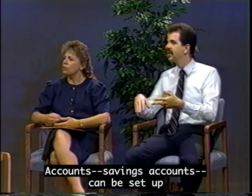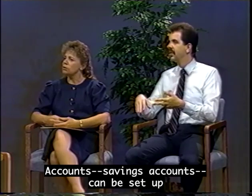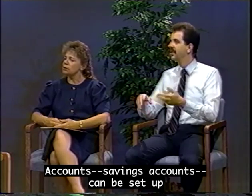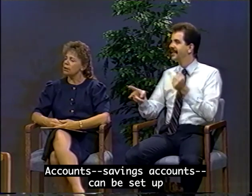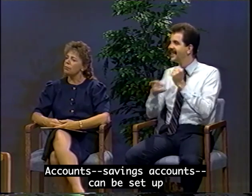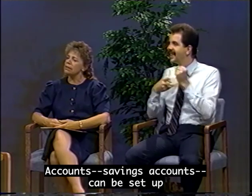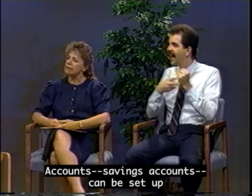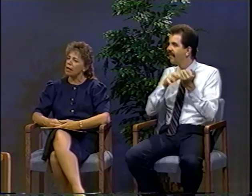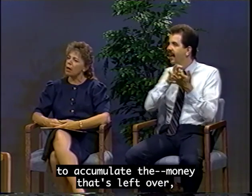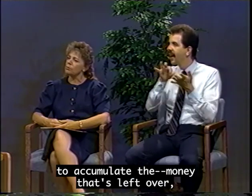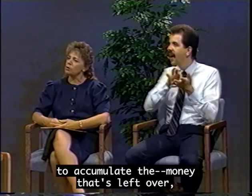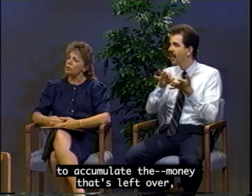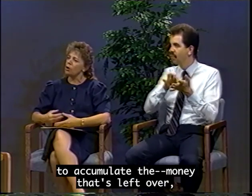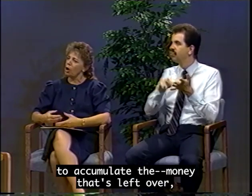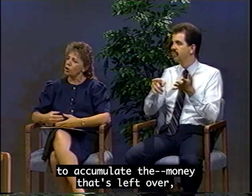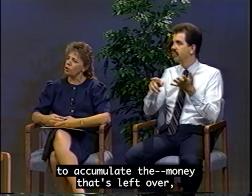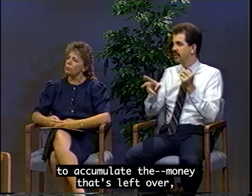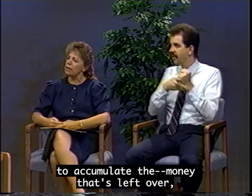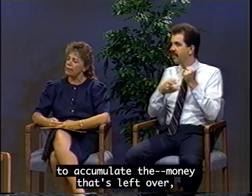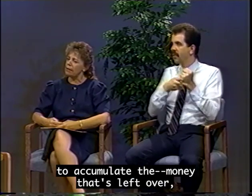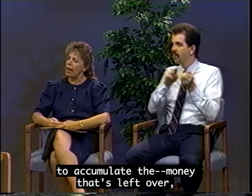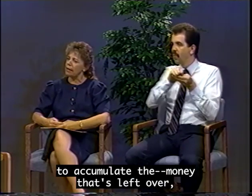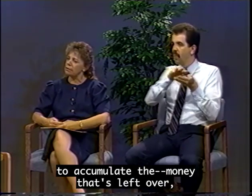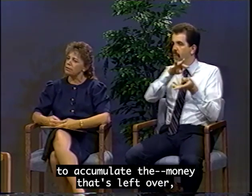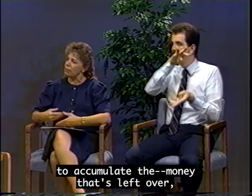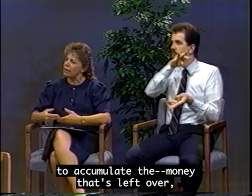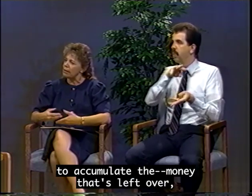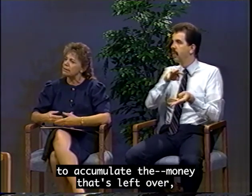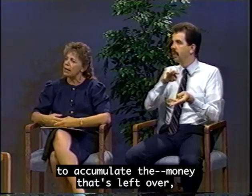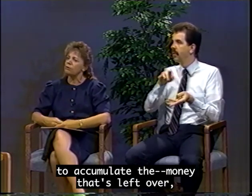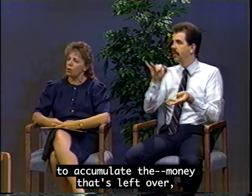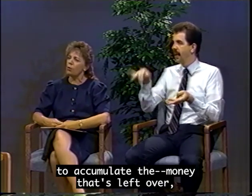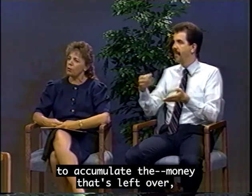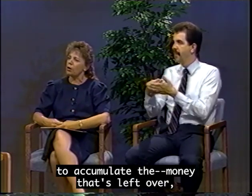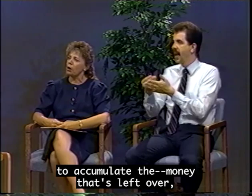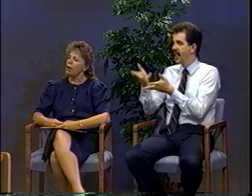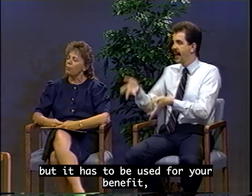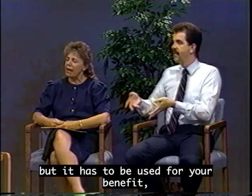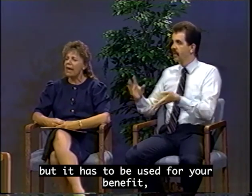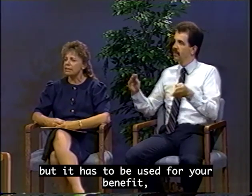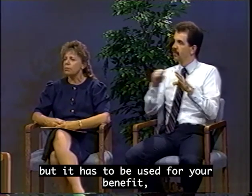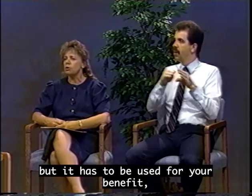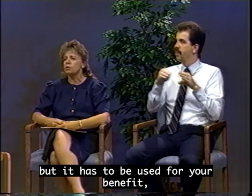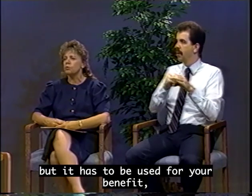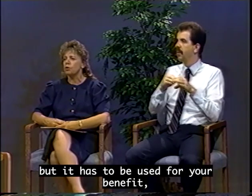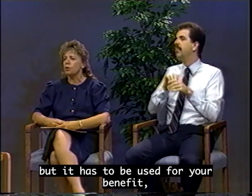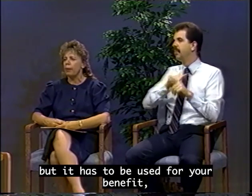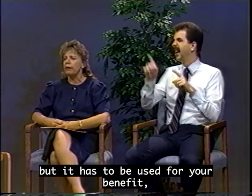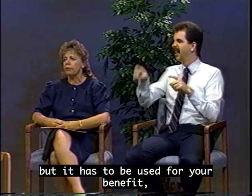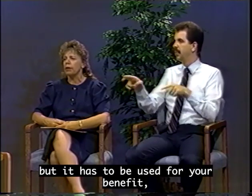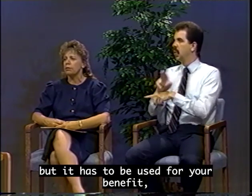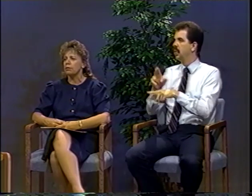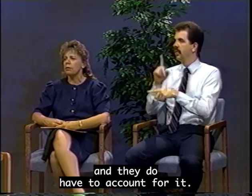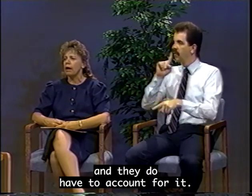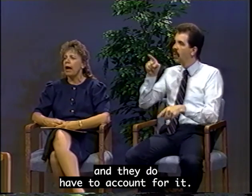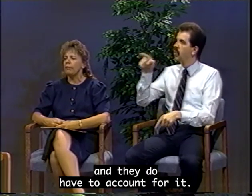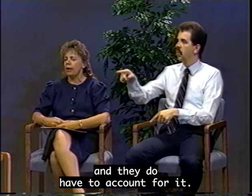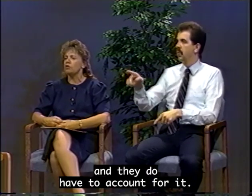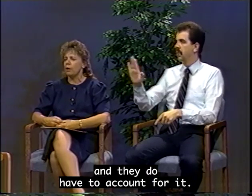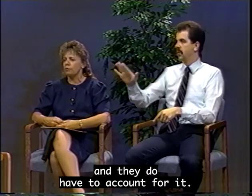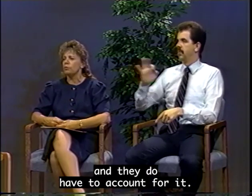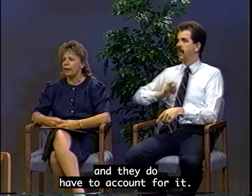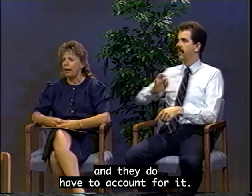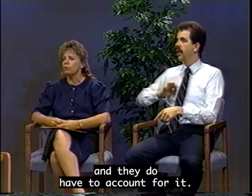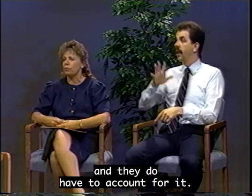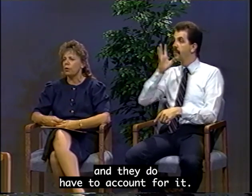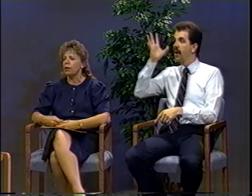Savings accounts can be set up to accumulate the money that's left over. But it has to be used for your benefit. And they